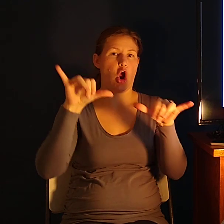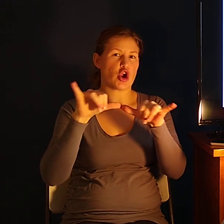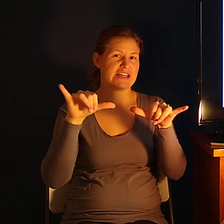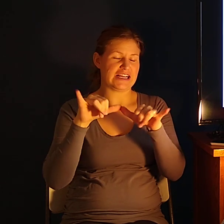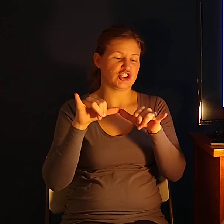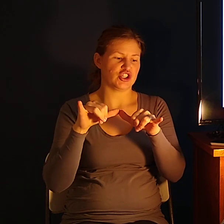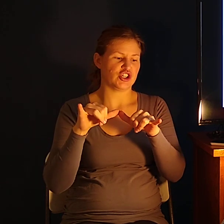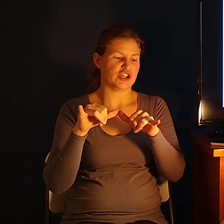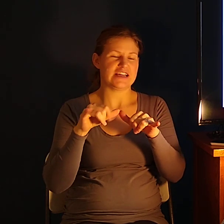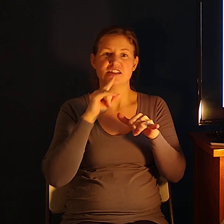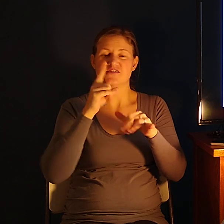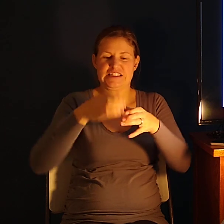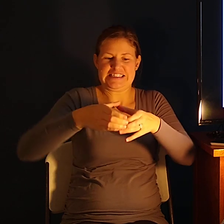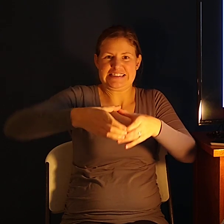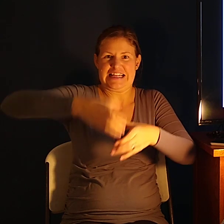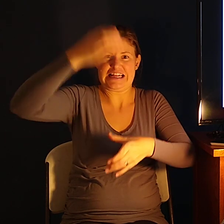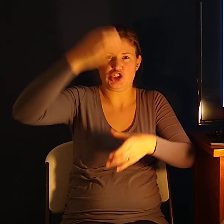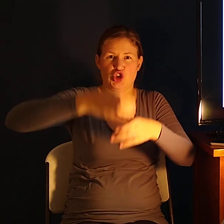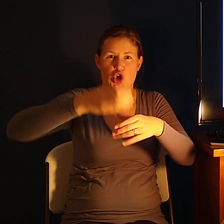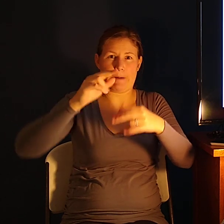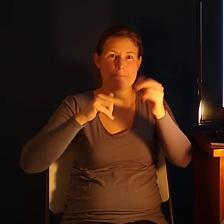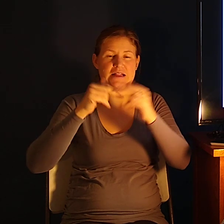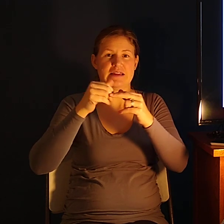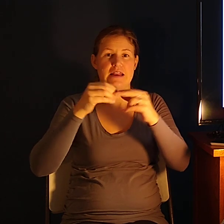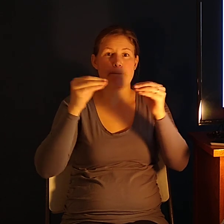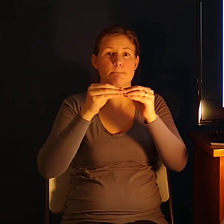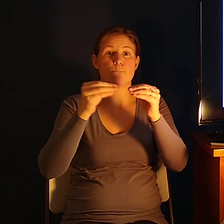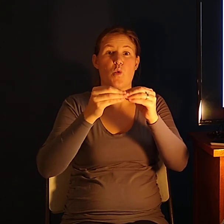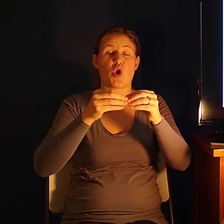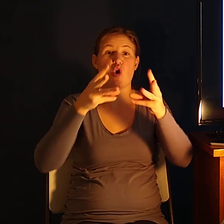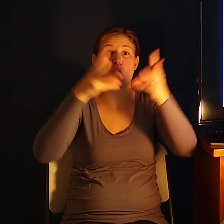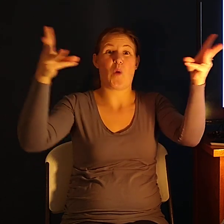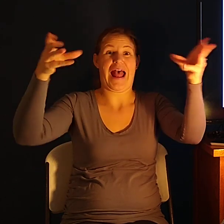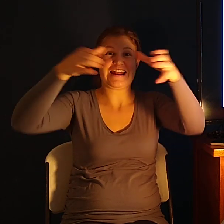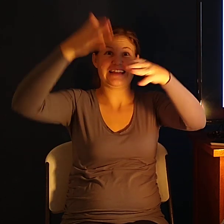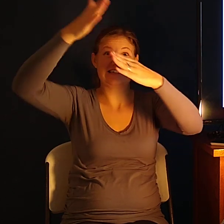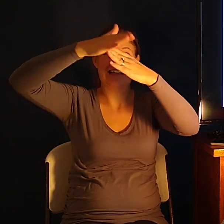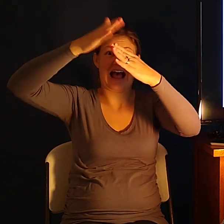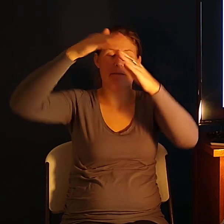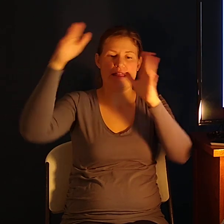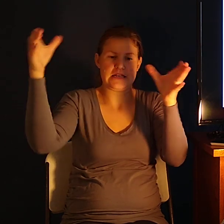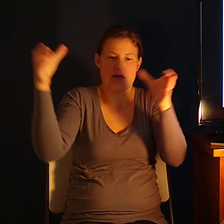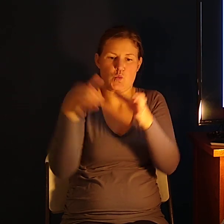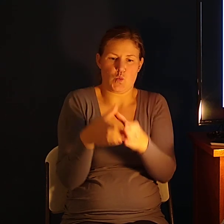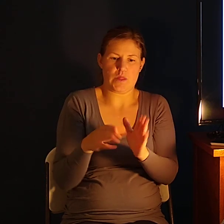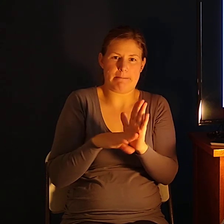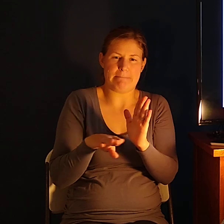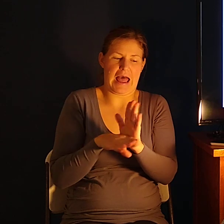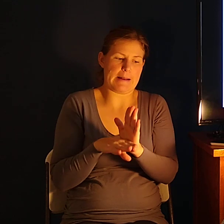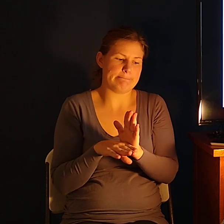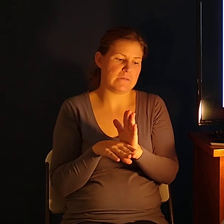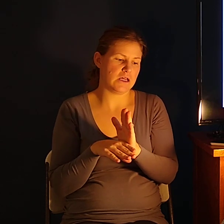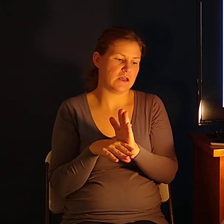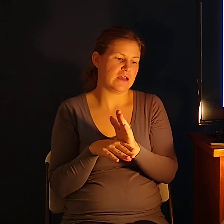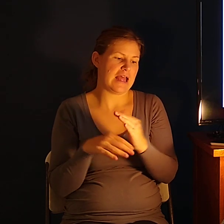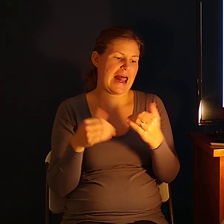a cylindrical building. It's wider at the top than at the bottom, and it has a skylight at